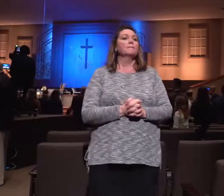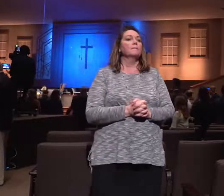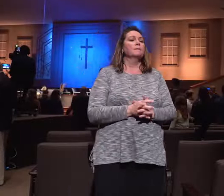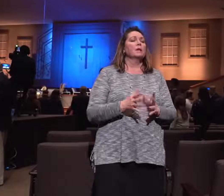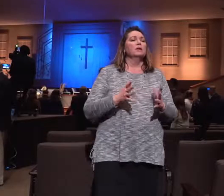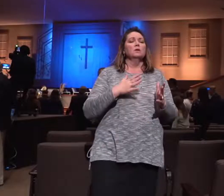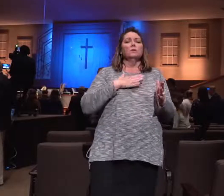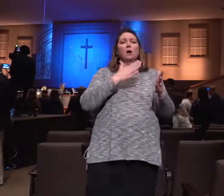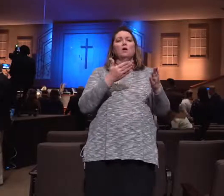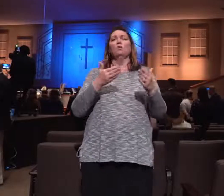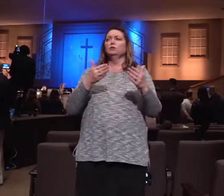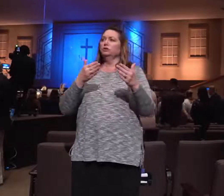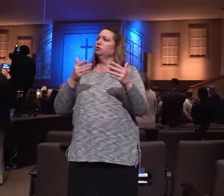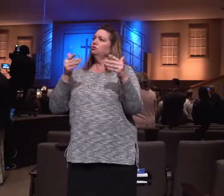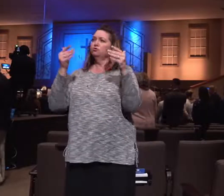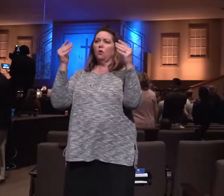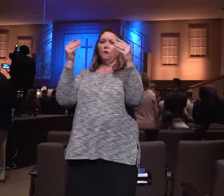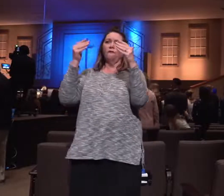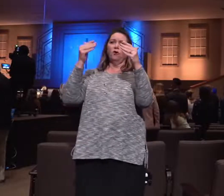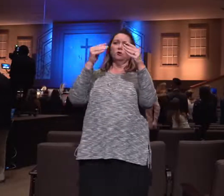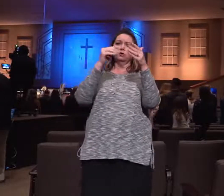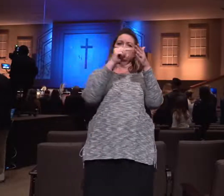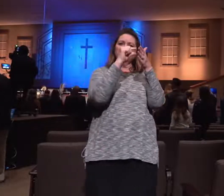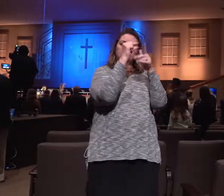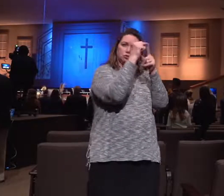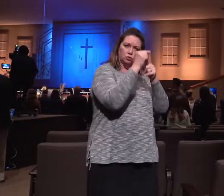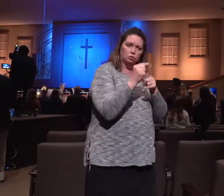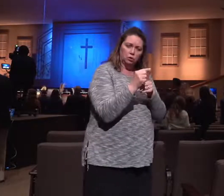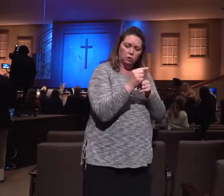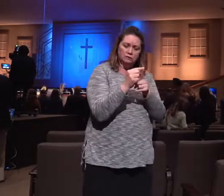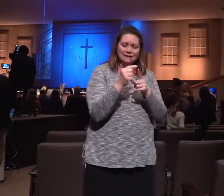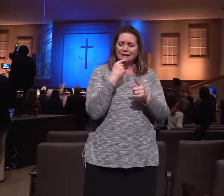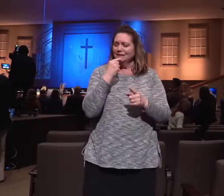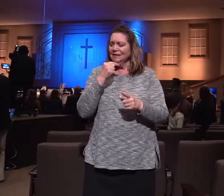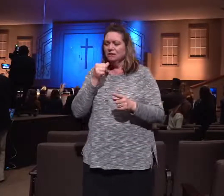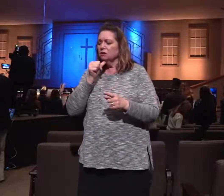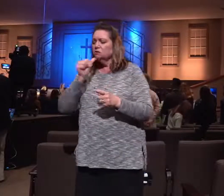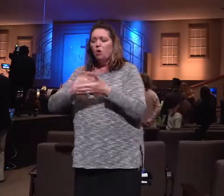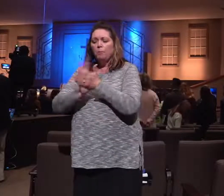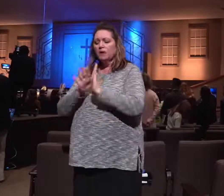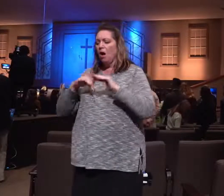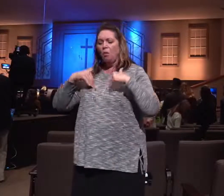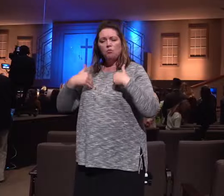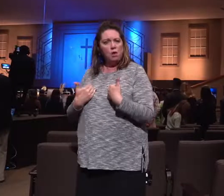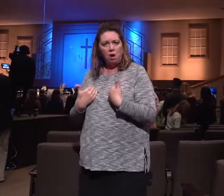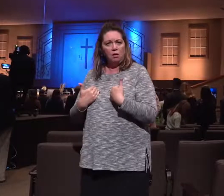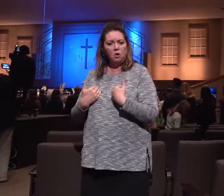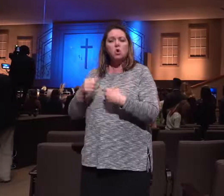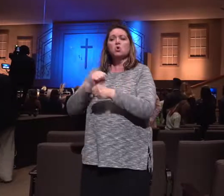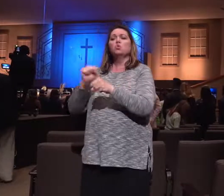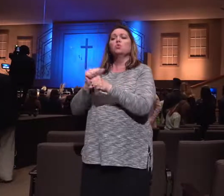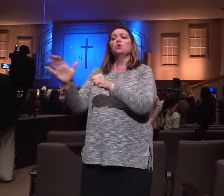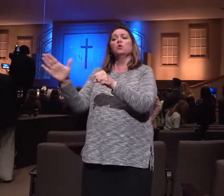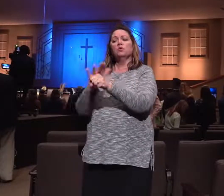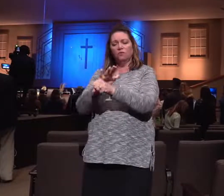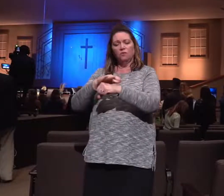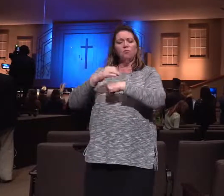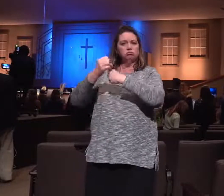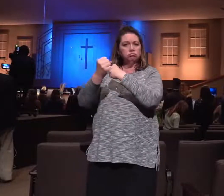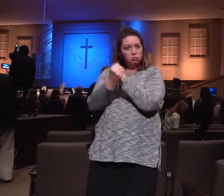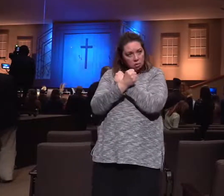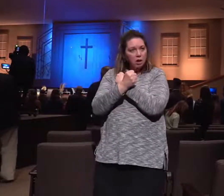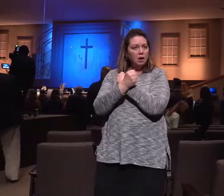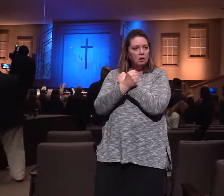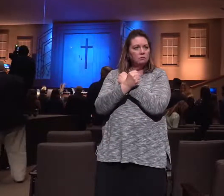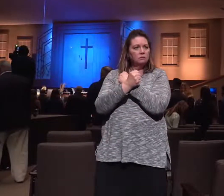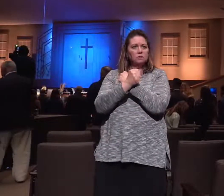You to look at the screen up here. It says, let us not grow weary in the work of love. Let's say that together. Let us not